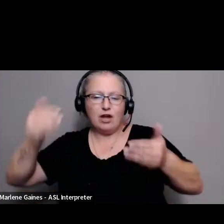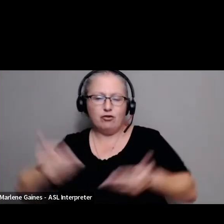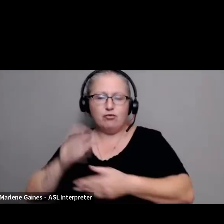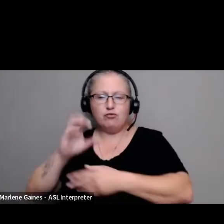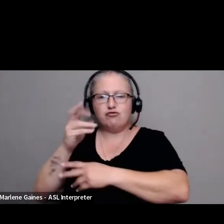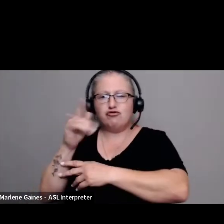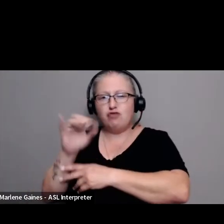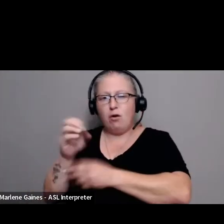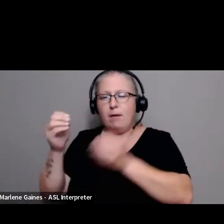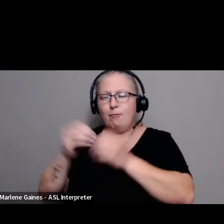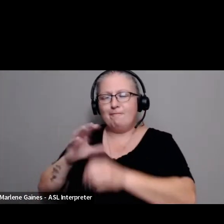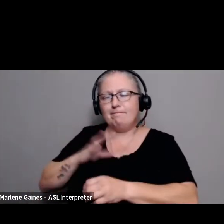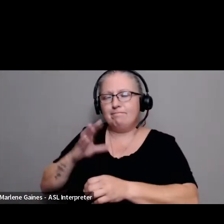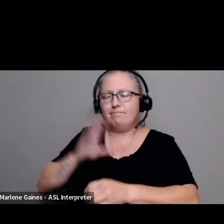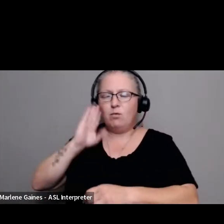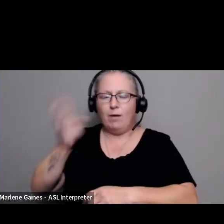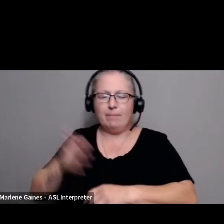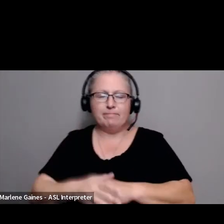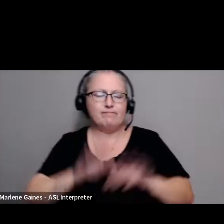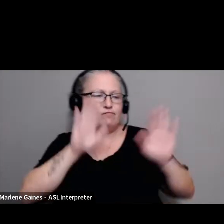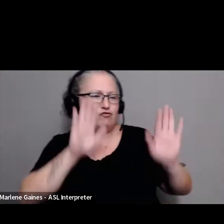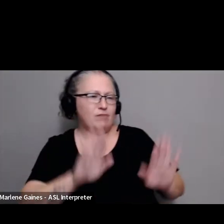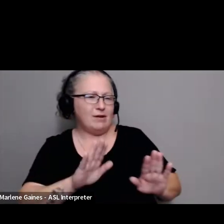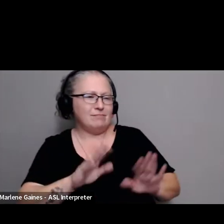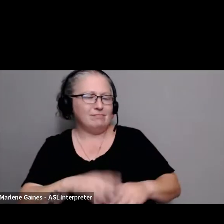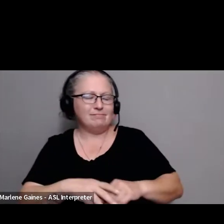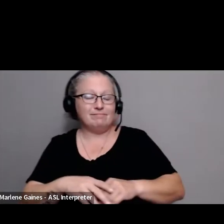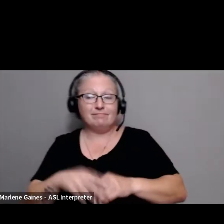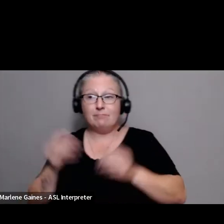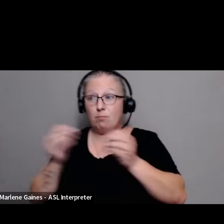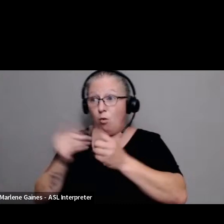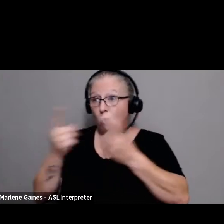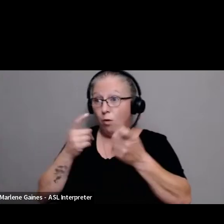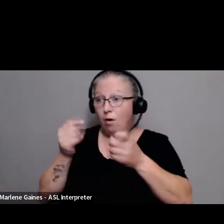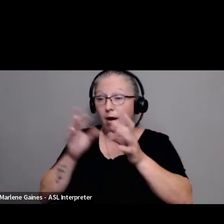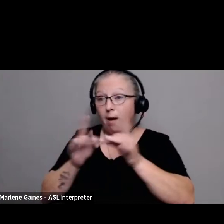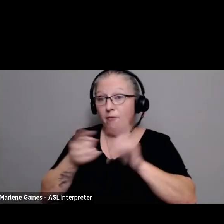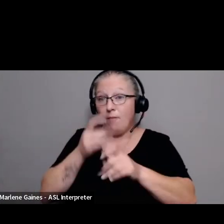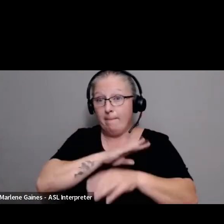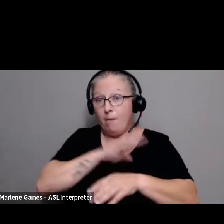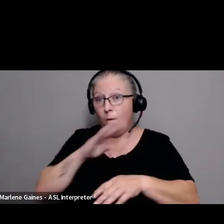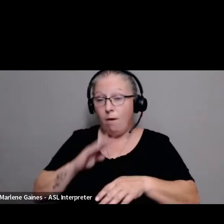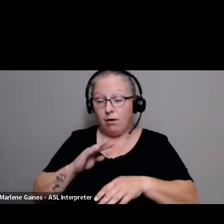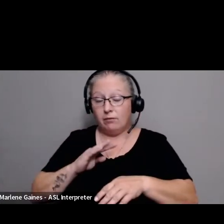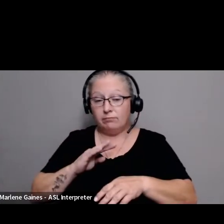more formally. great. Okay, are there any questions or comments from the board?